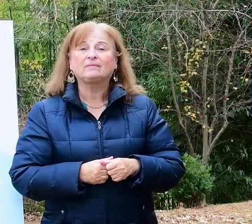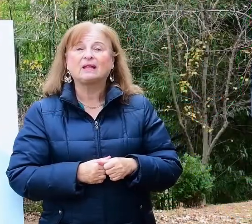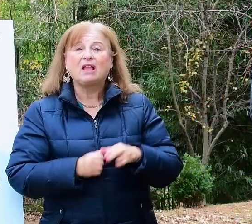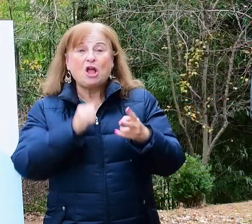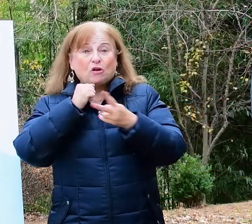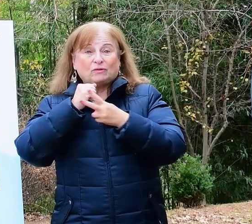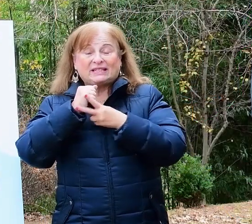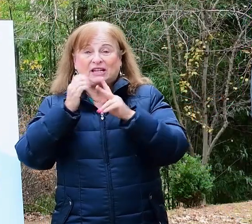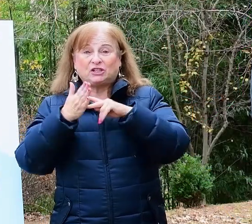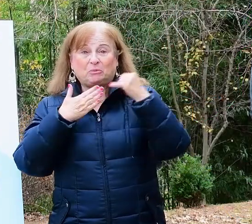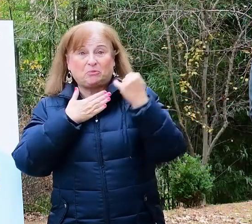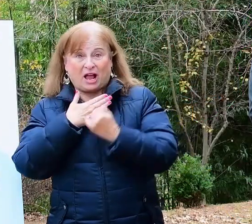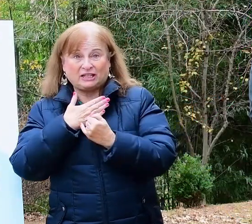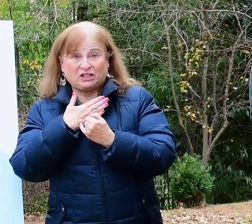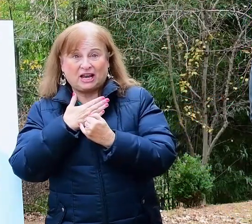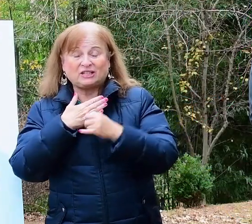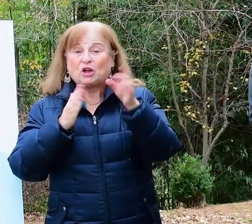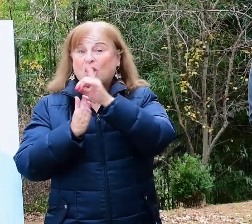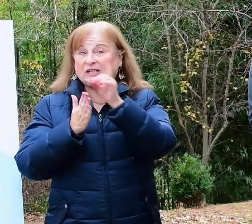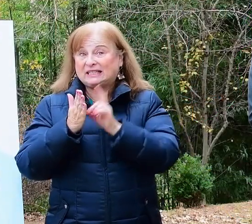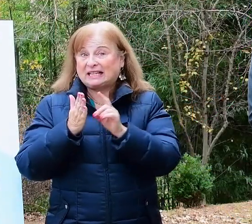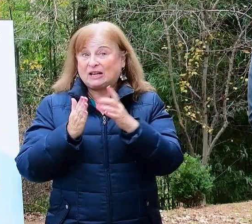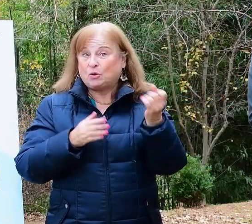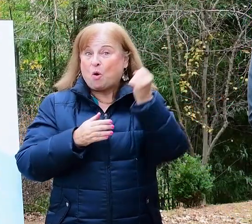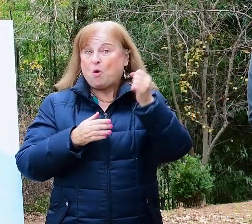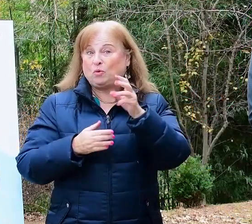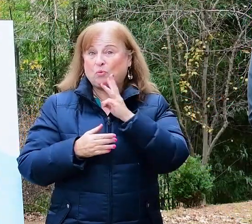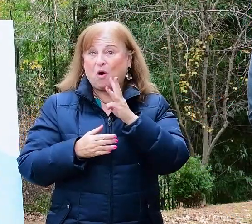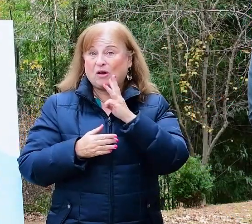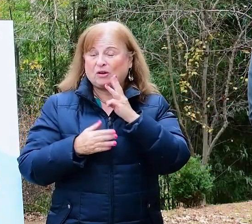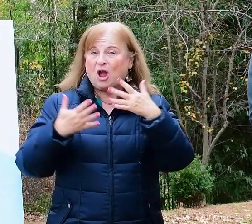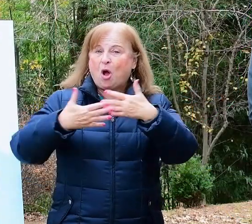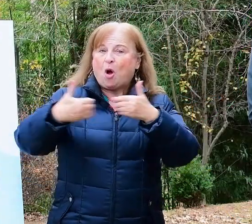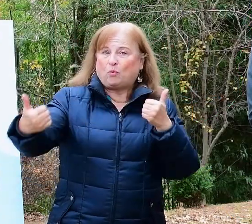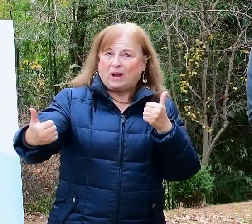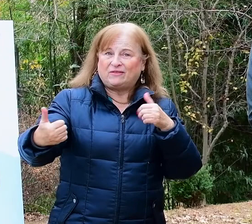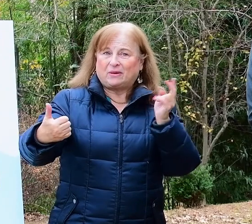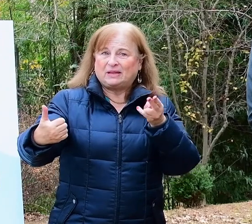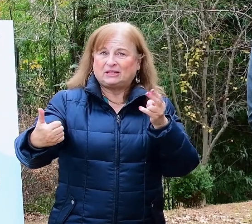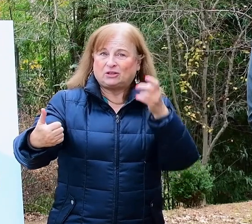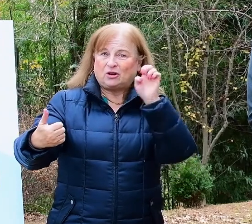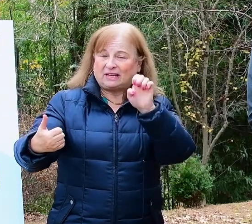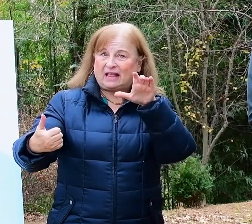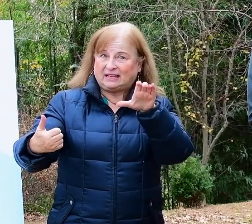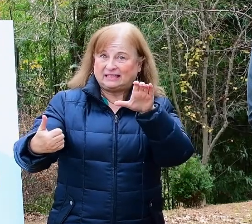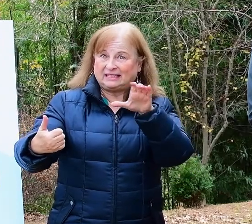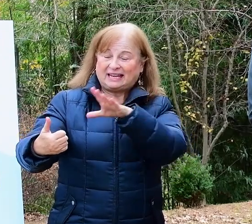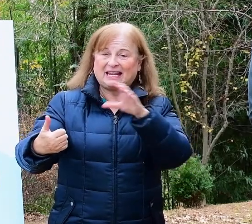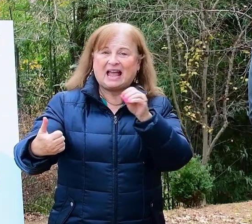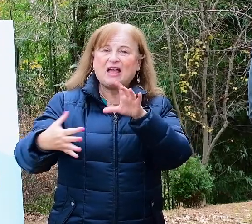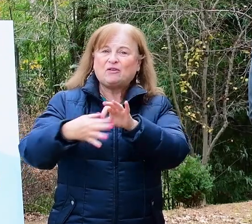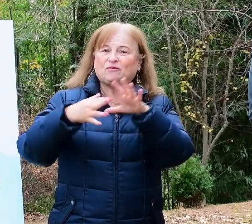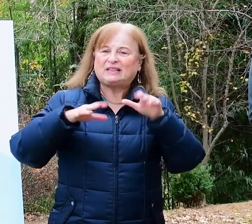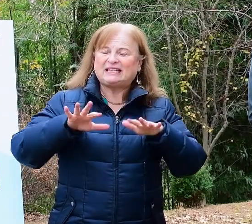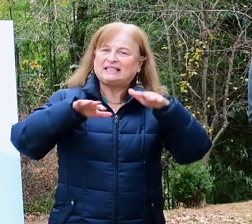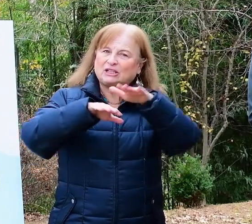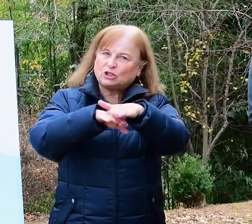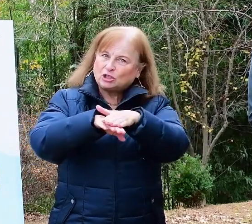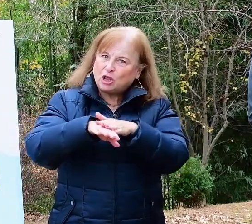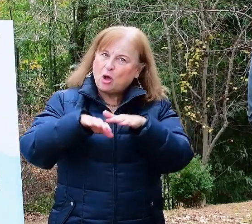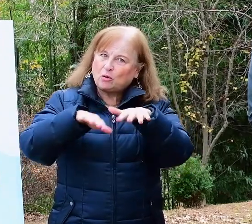The retention projects are designed to hold water away from historic Ellicott City and release it